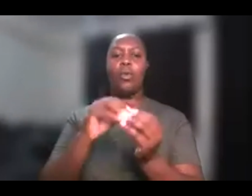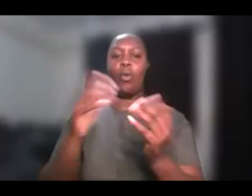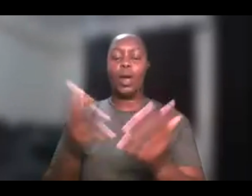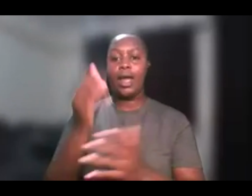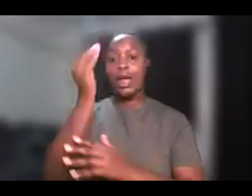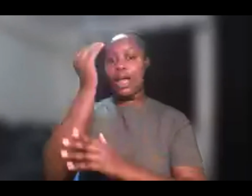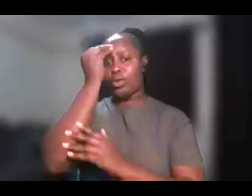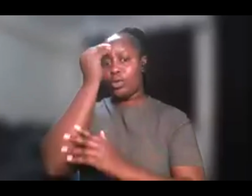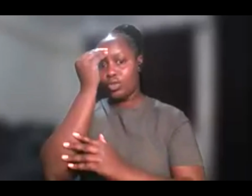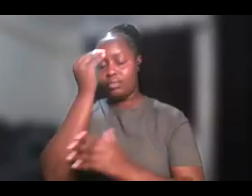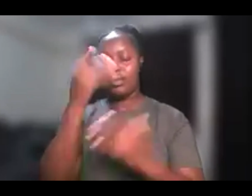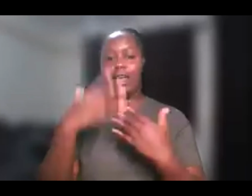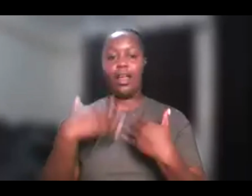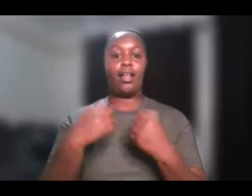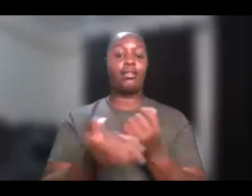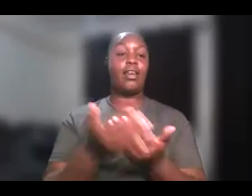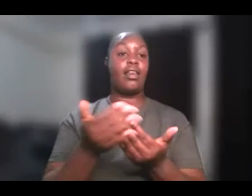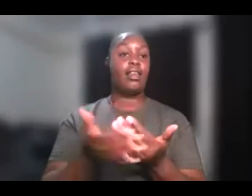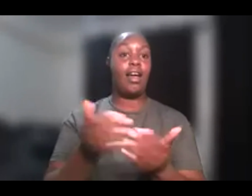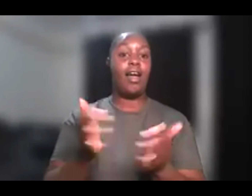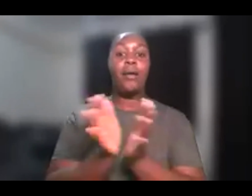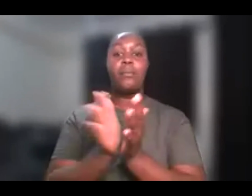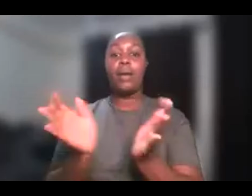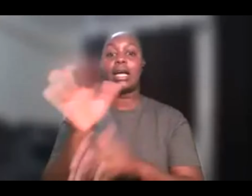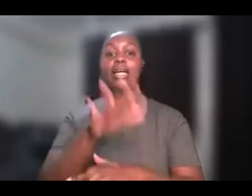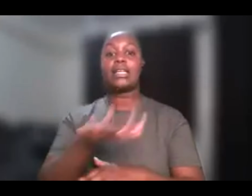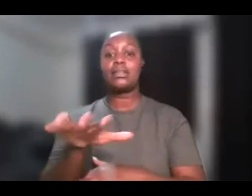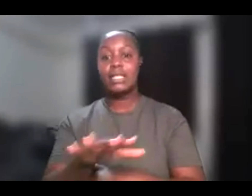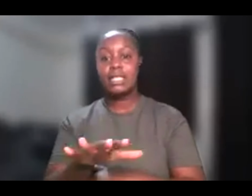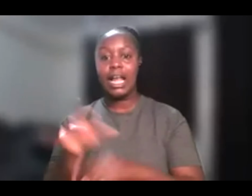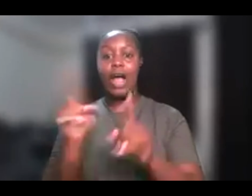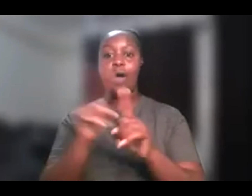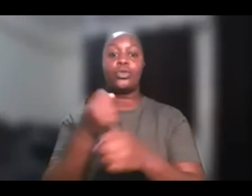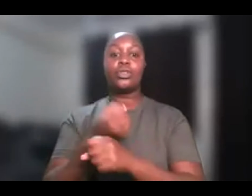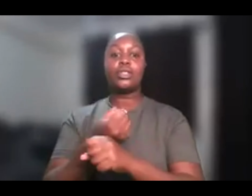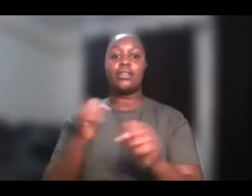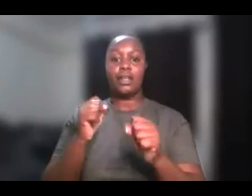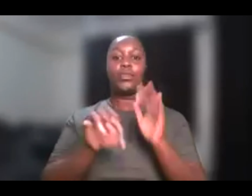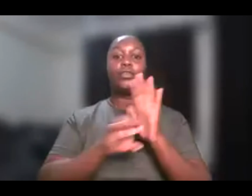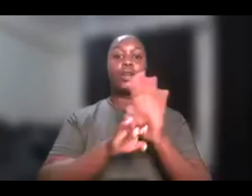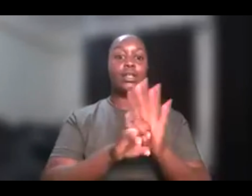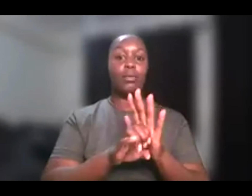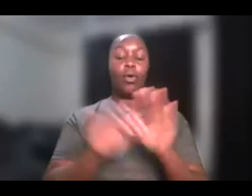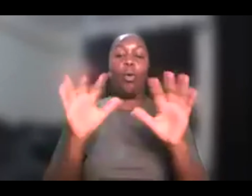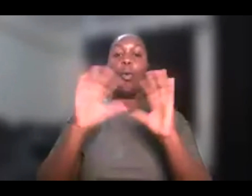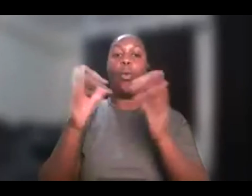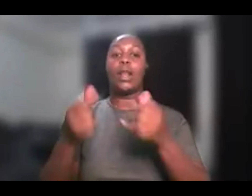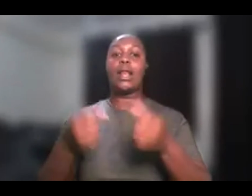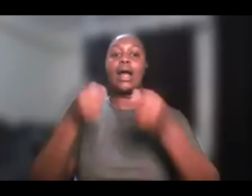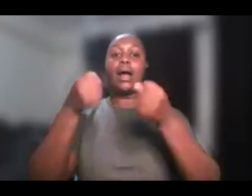in broadcasting. For example, the World Cup right now, most of the people in the UK and the US are complaining that there are no captioning or no support